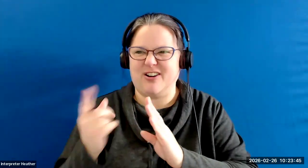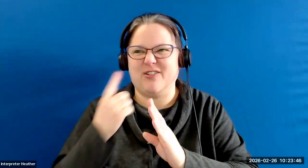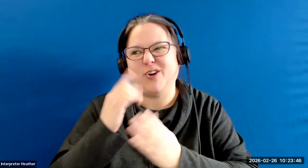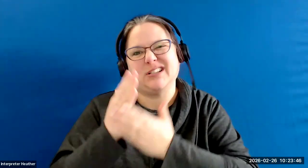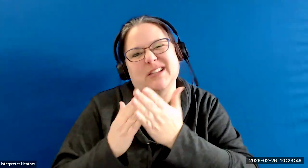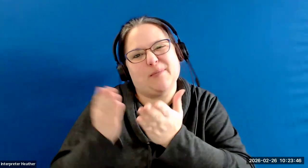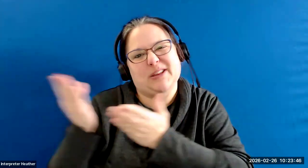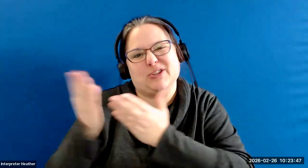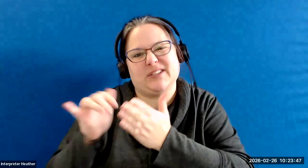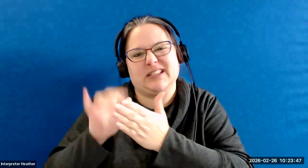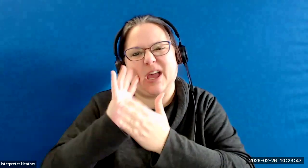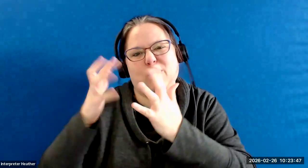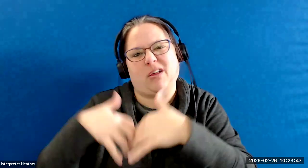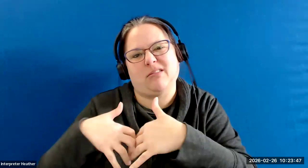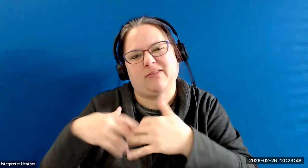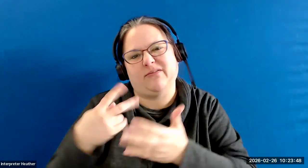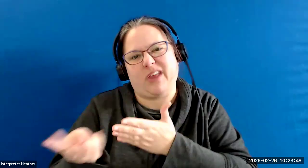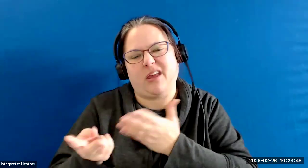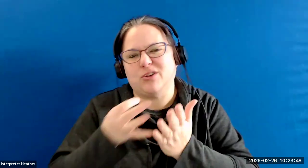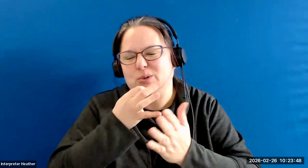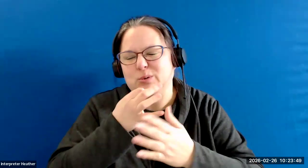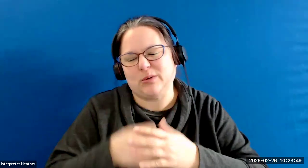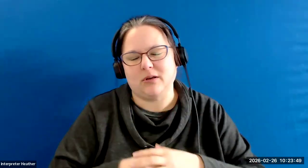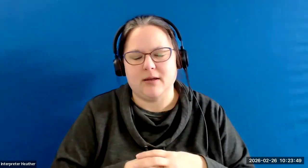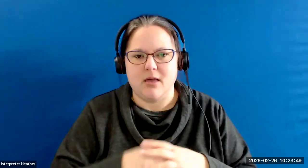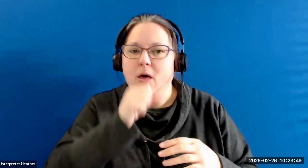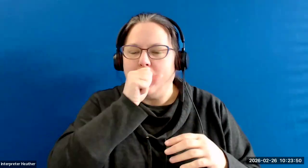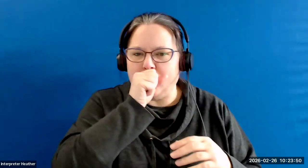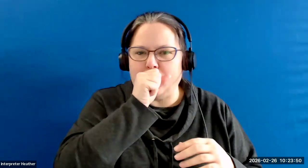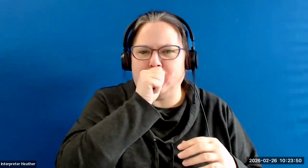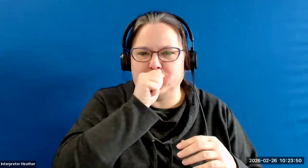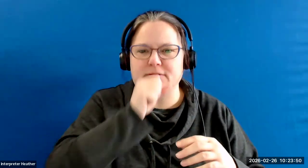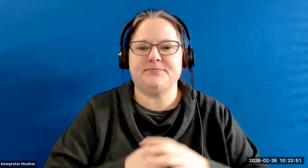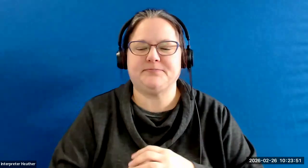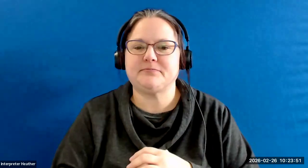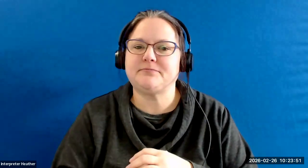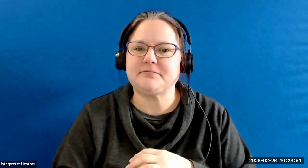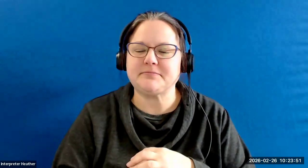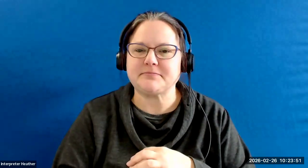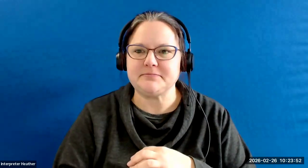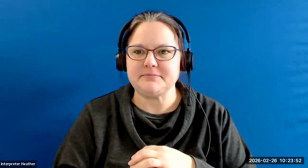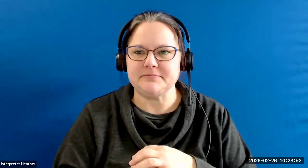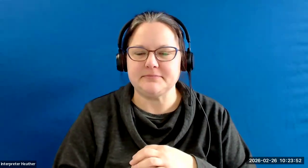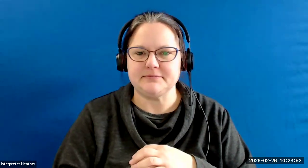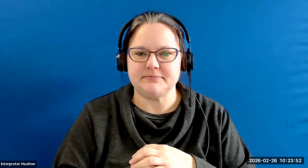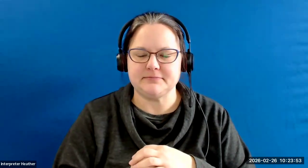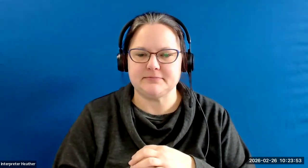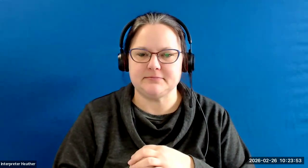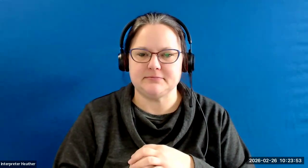services. So thanks. Thanks, Lilani.